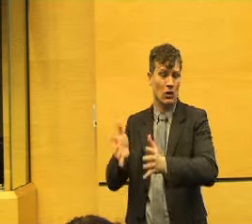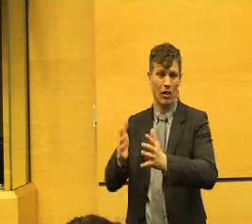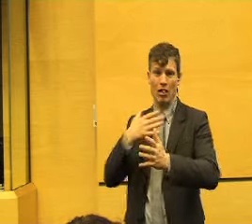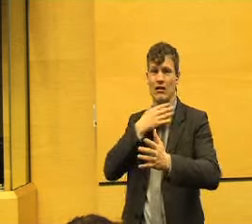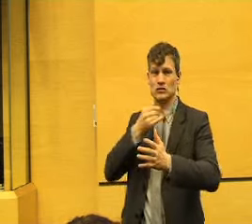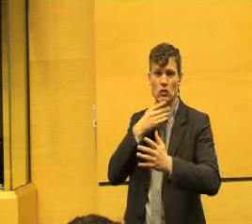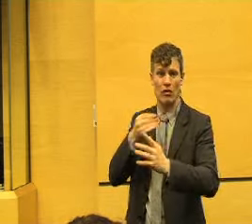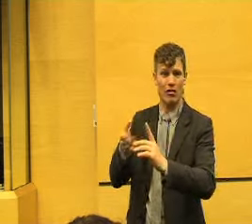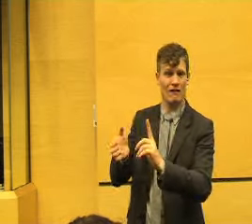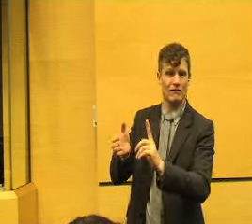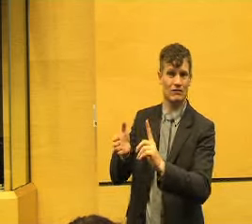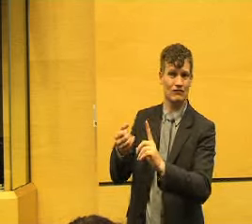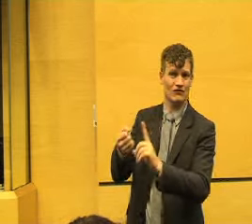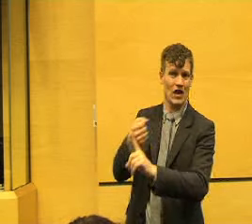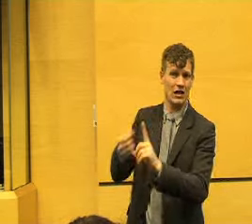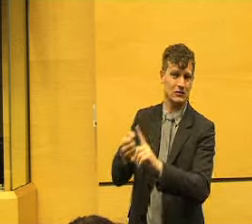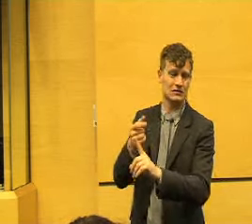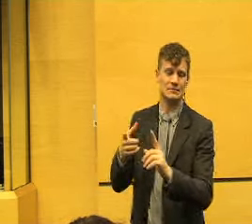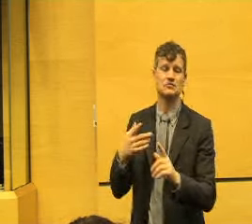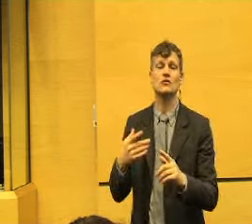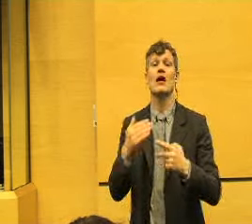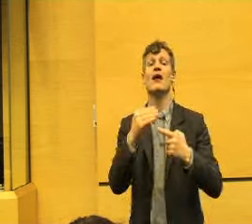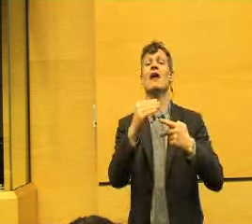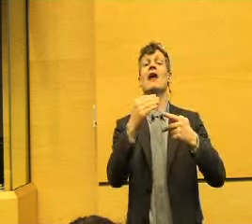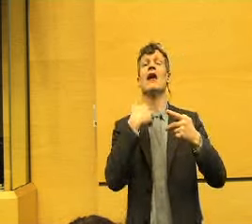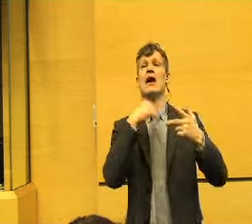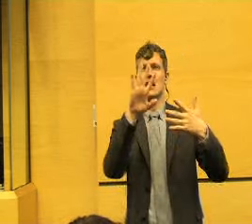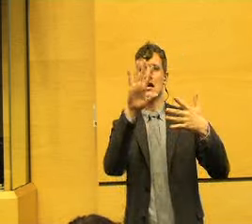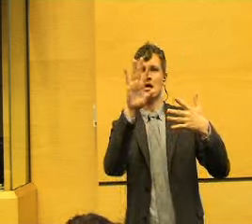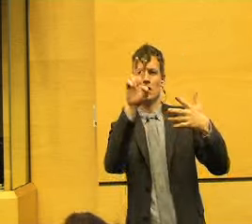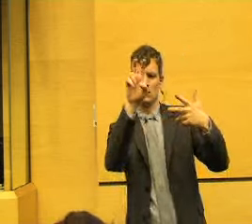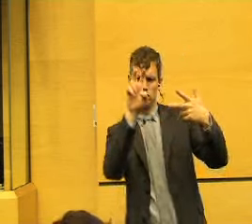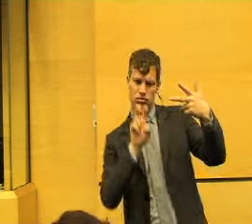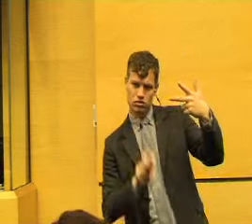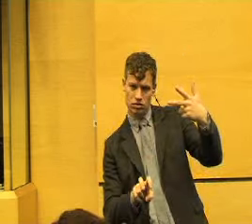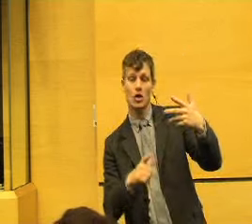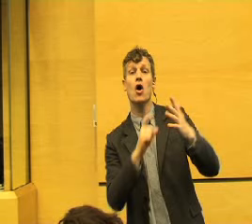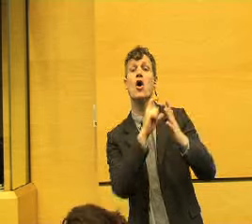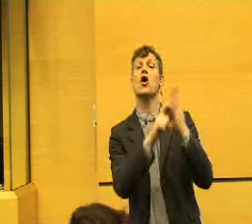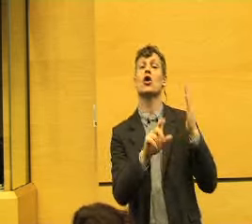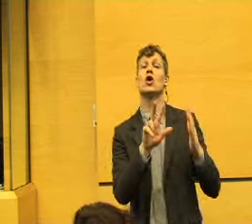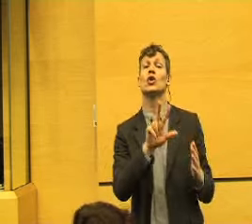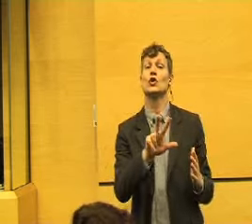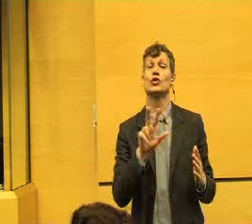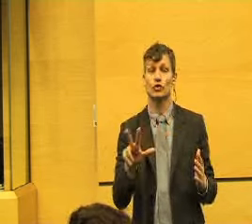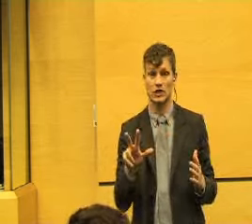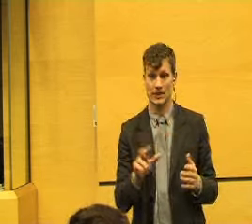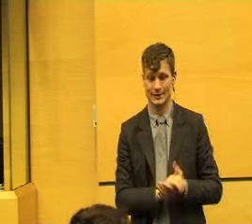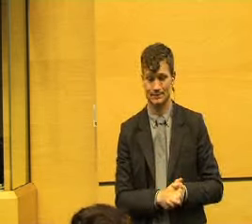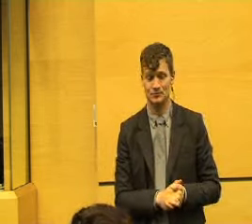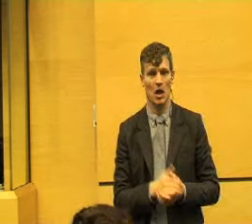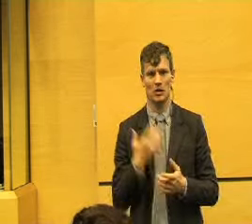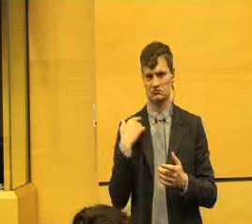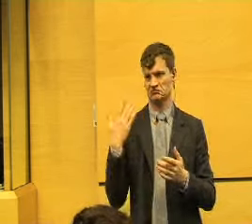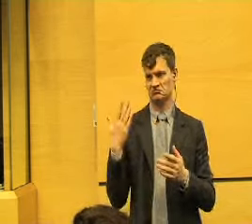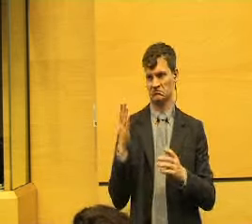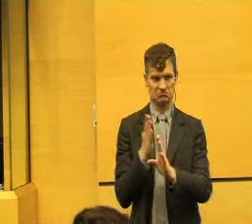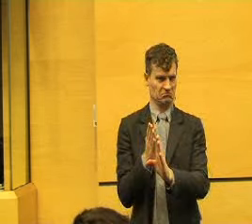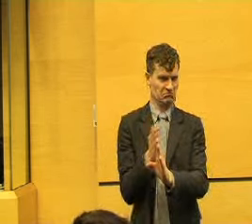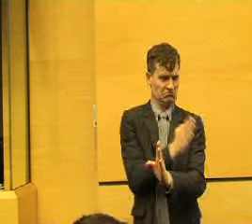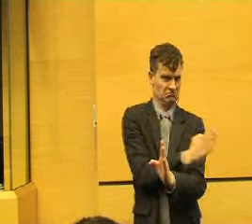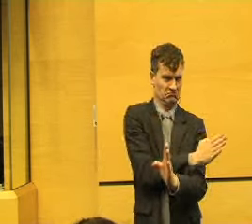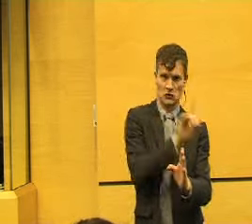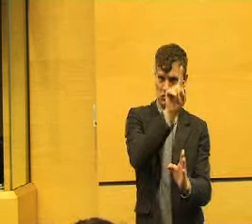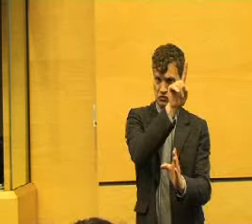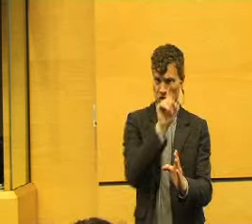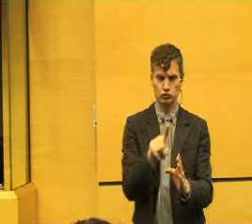Article 33, because the other articles have been fairly well covered by my colleagues here in the